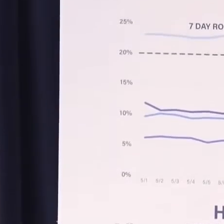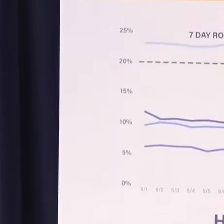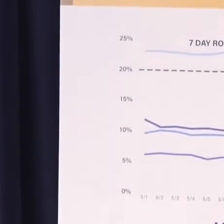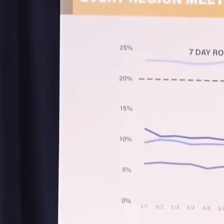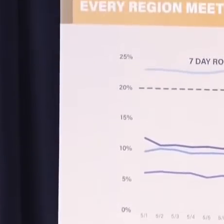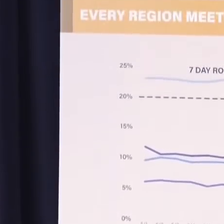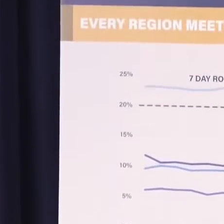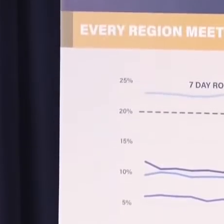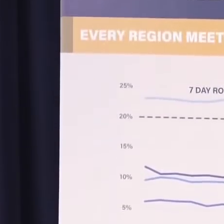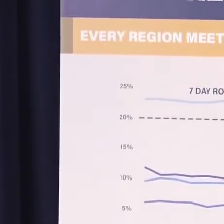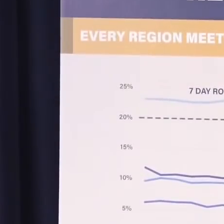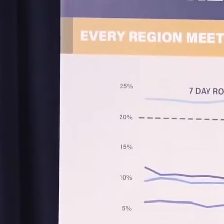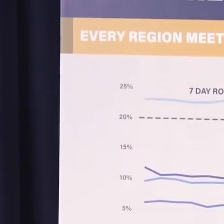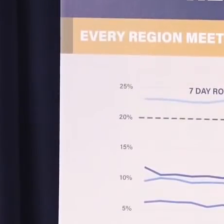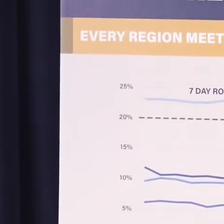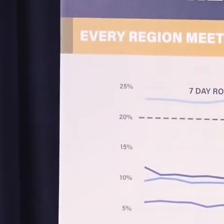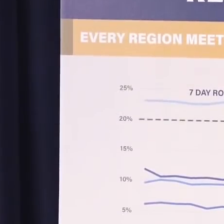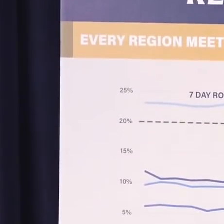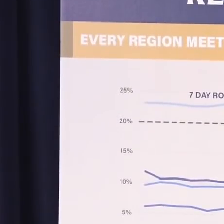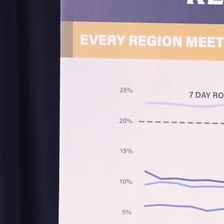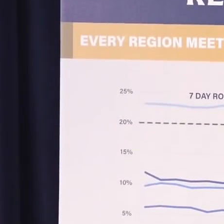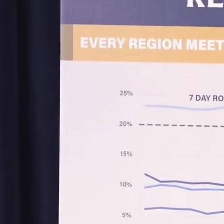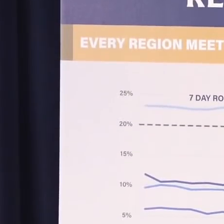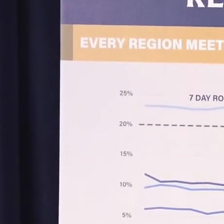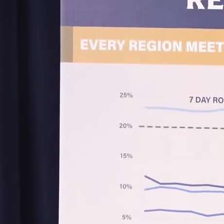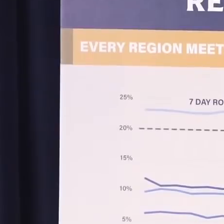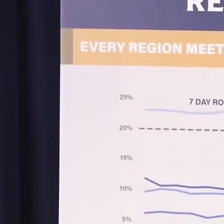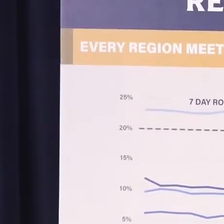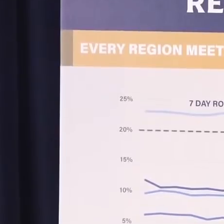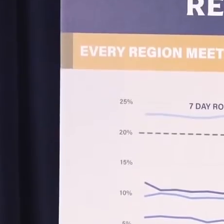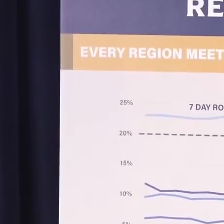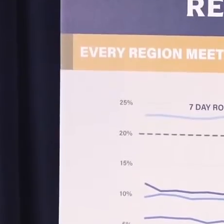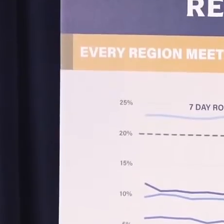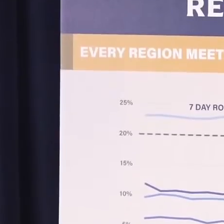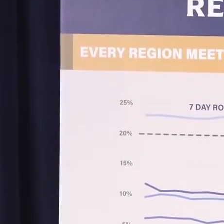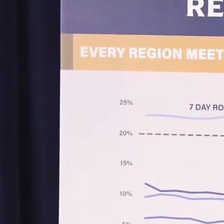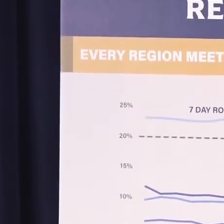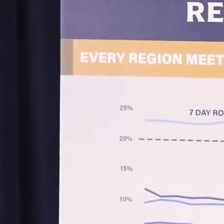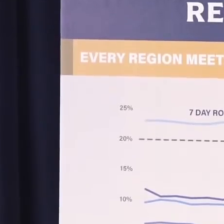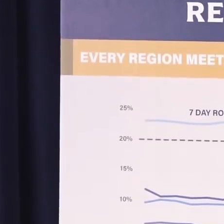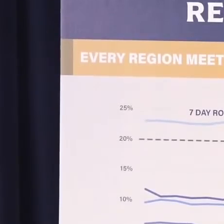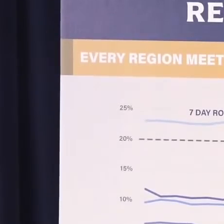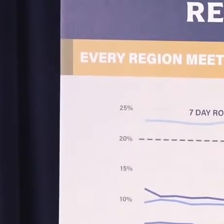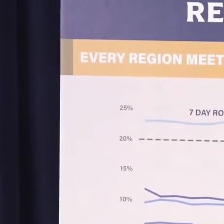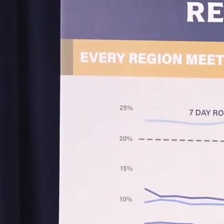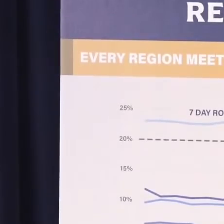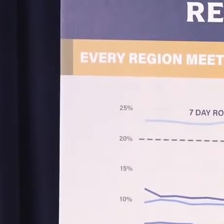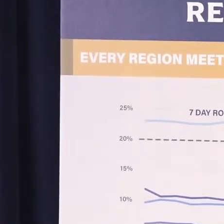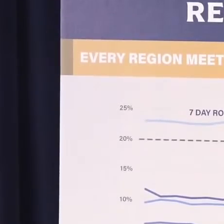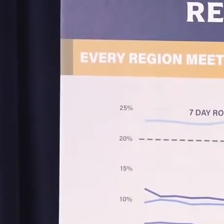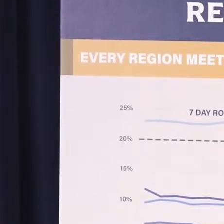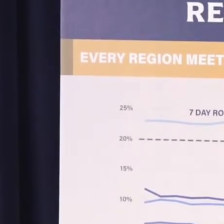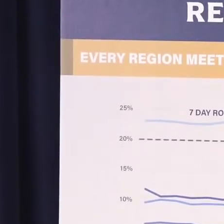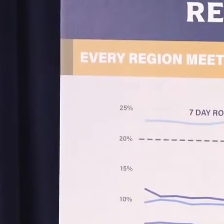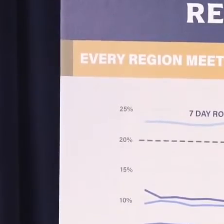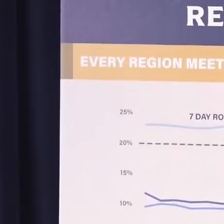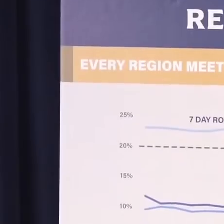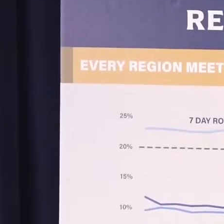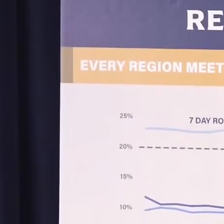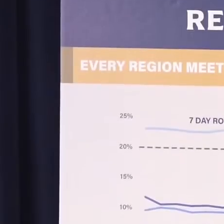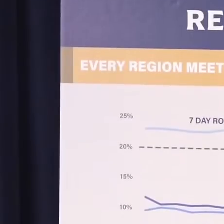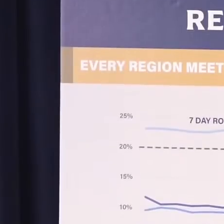hold off on moving it for just a second. Somebody from our IOCI team just texted me and they asked if we could keep it up so they could zoom in for a